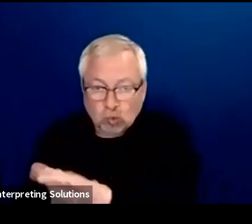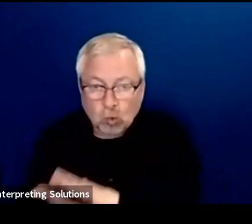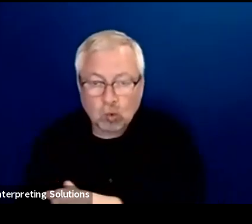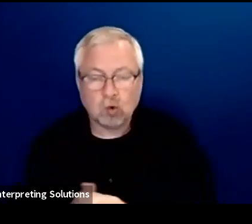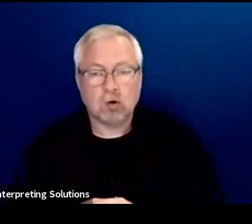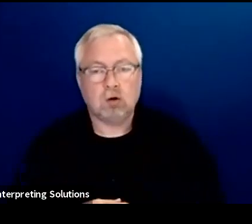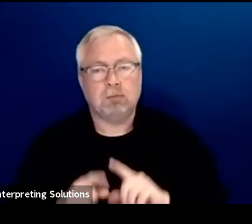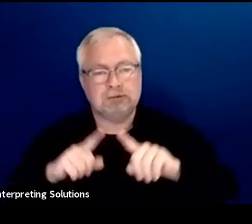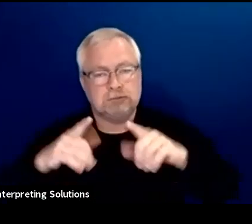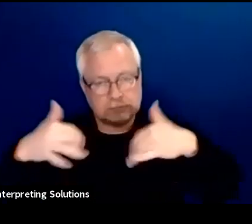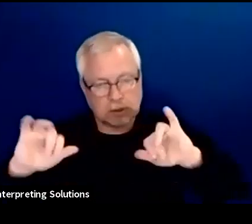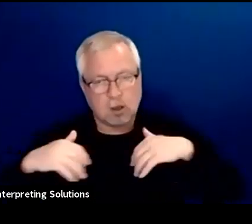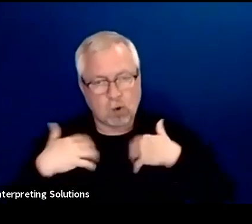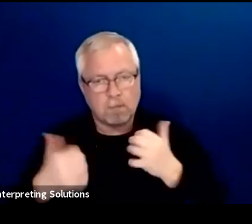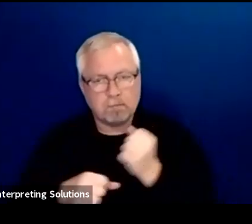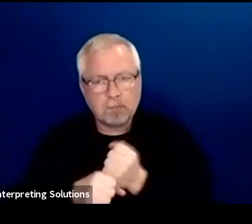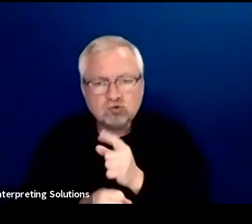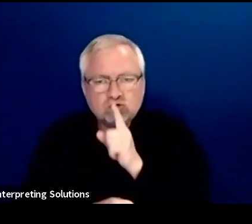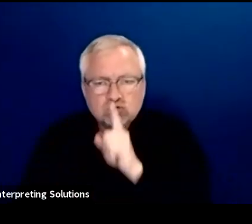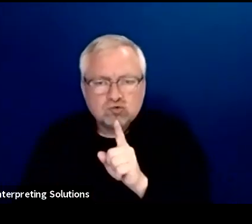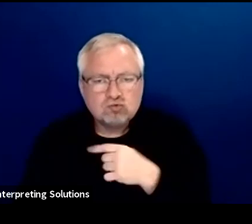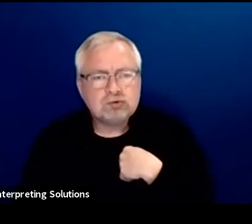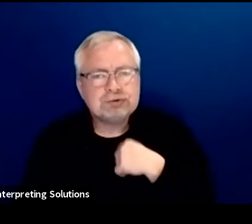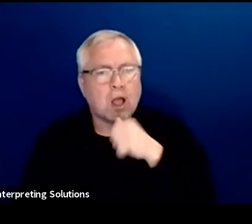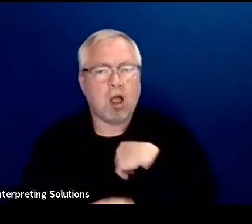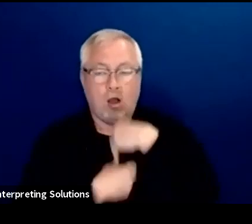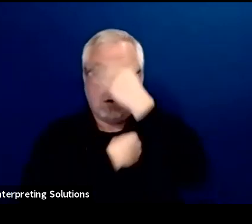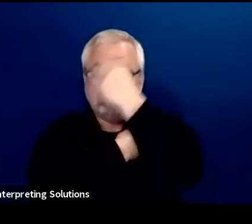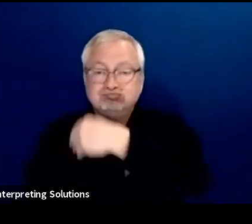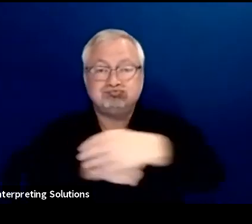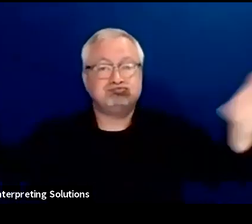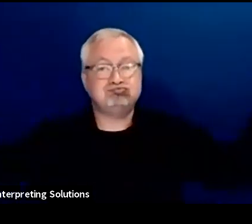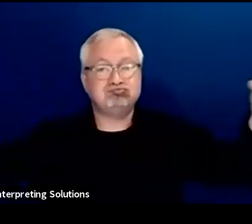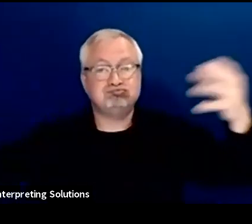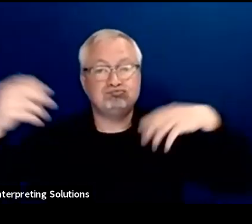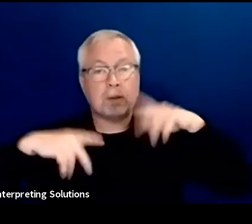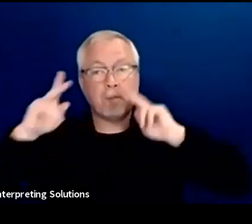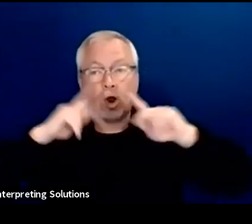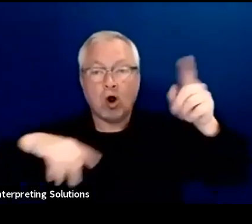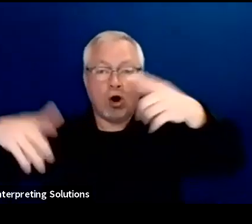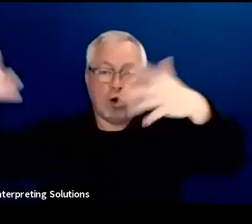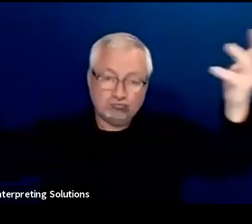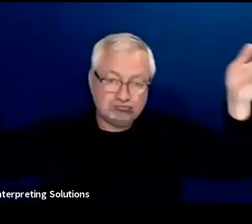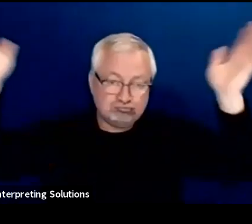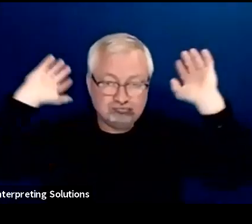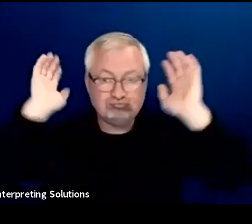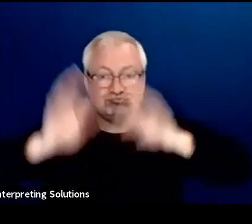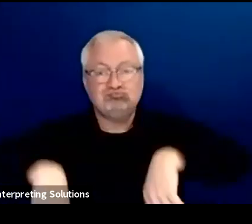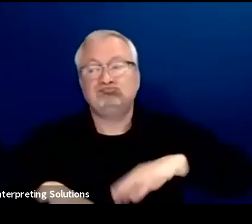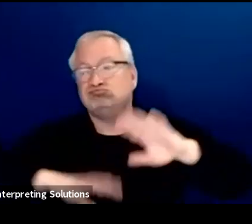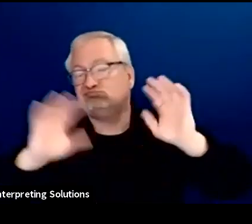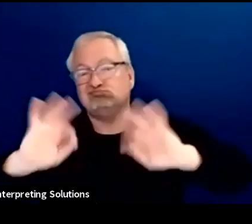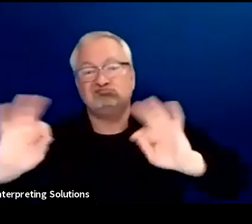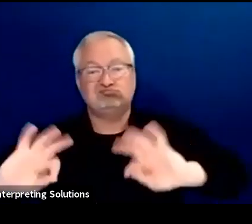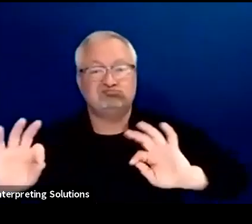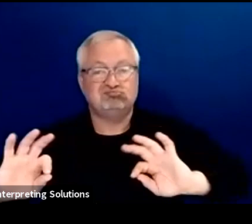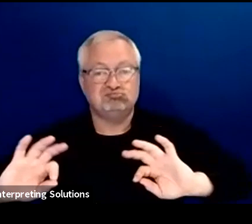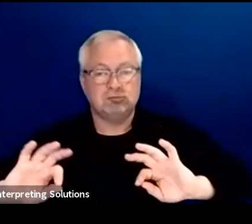we're not just giving a blanket statement. We're not listening to people and being adaptable enough. And if there are ways to get some of these things going again, we should try